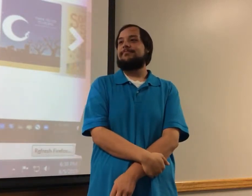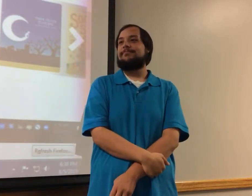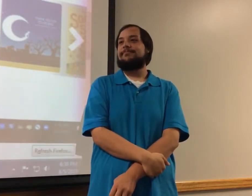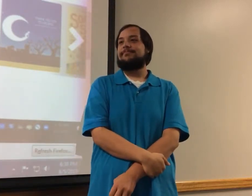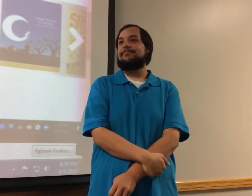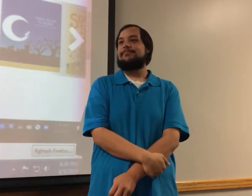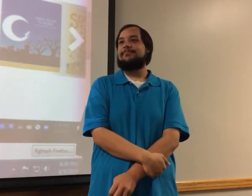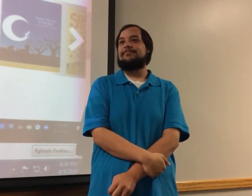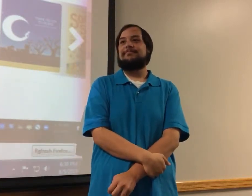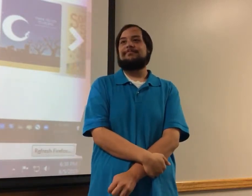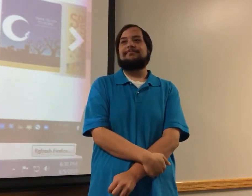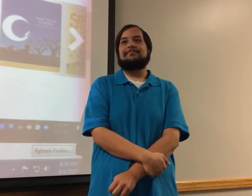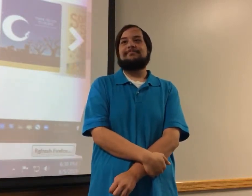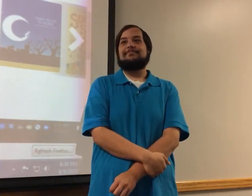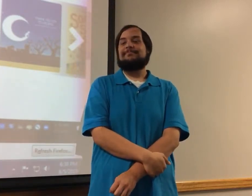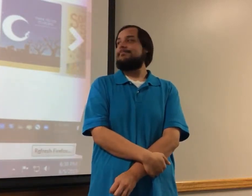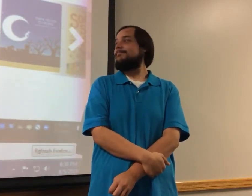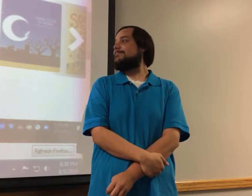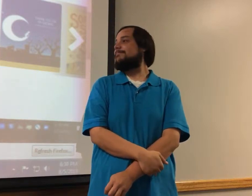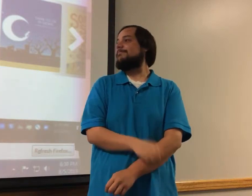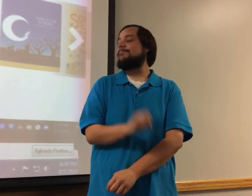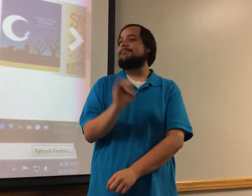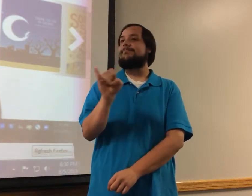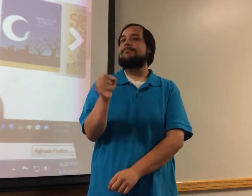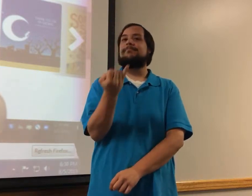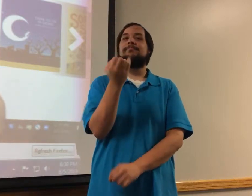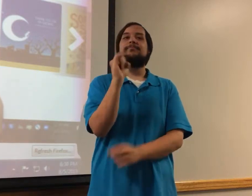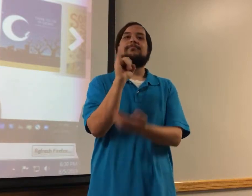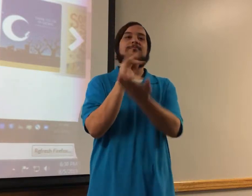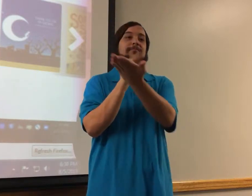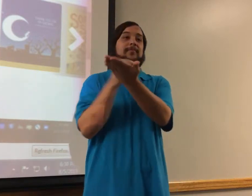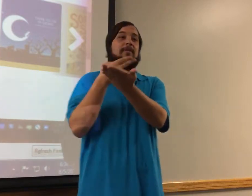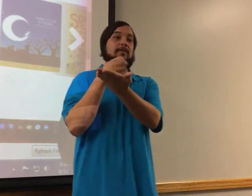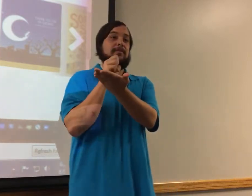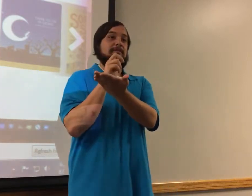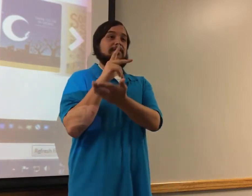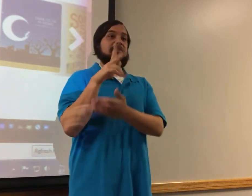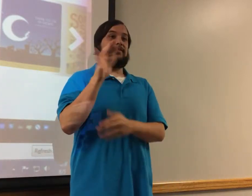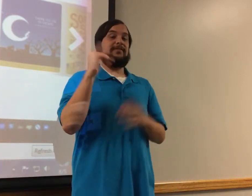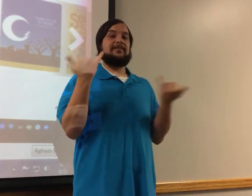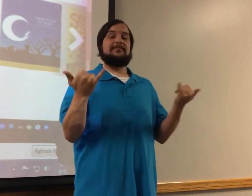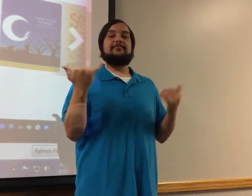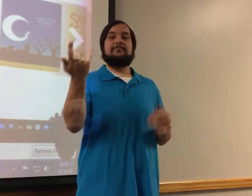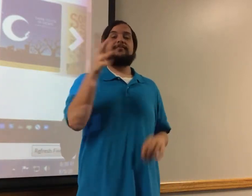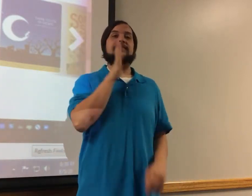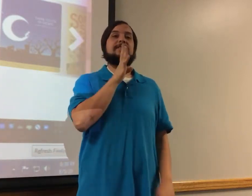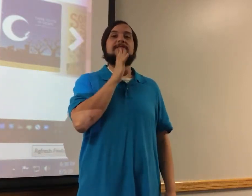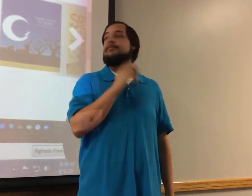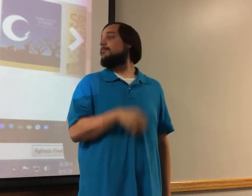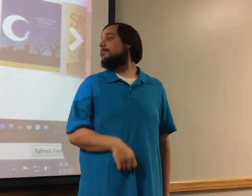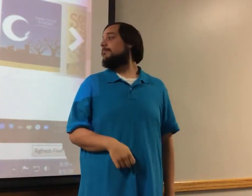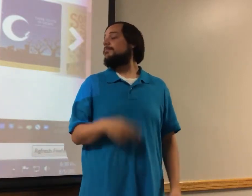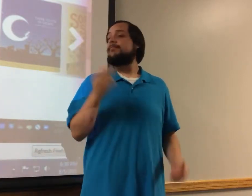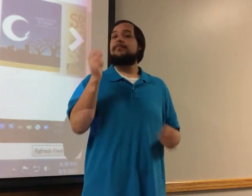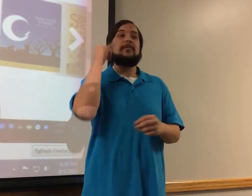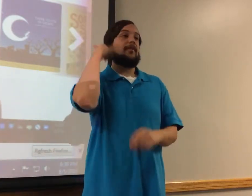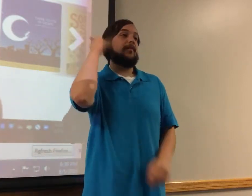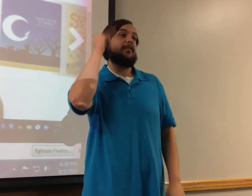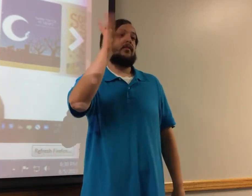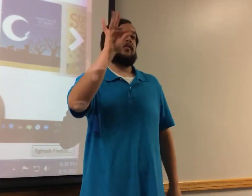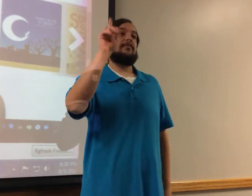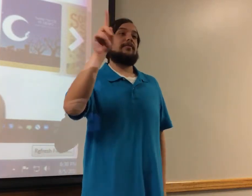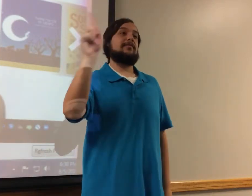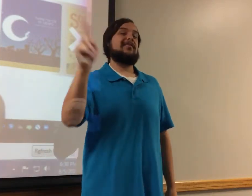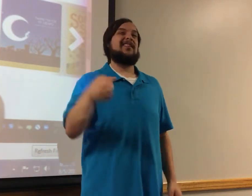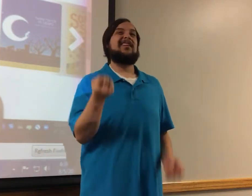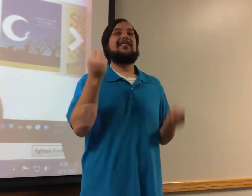What is it? Right, and this is Joan talking now. Another thing is, when you call 911, oftentimes